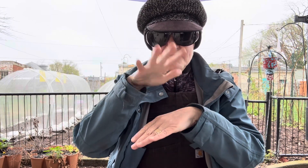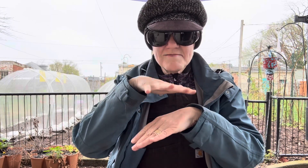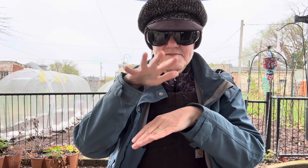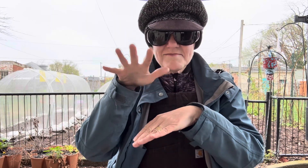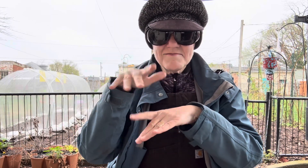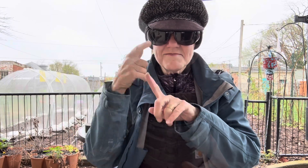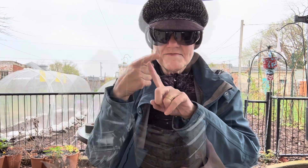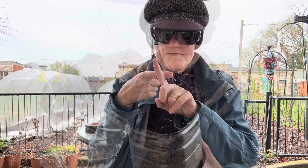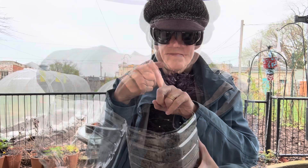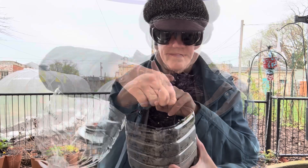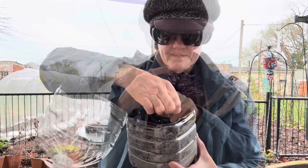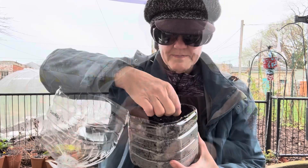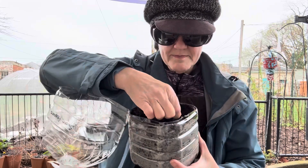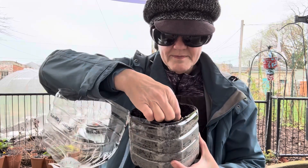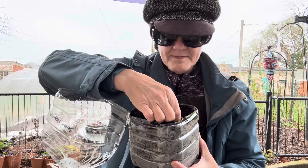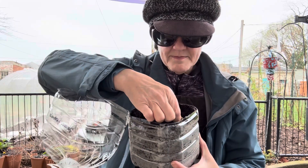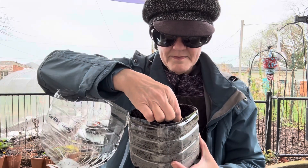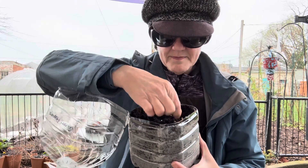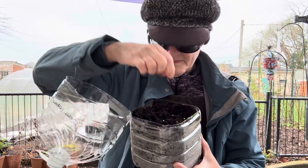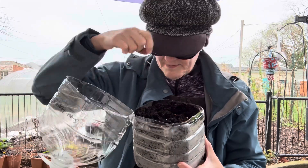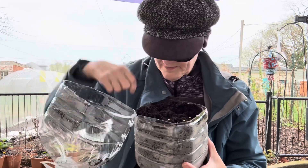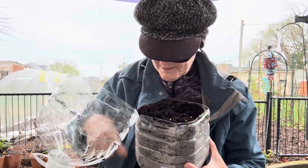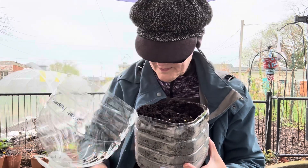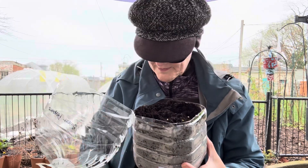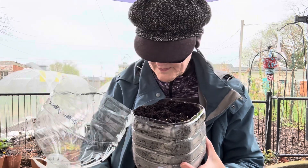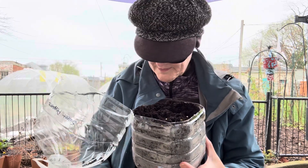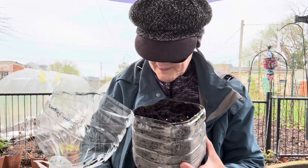at least 55 degrees or up.